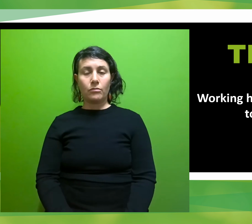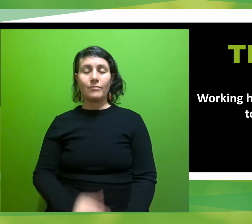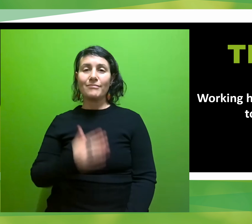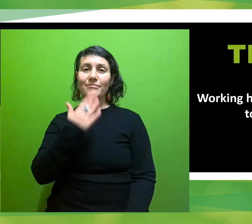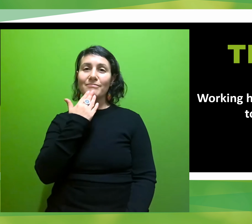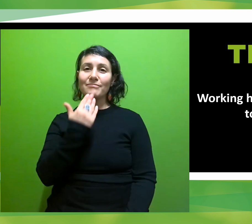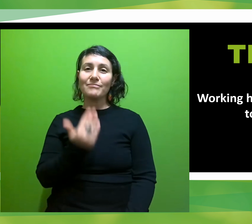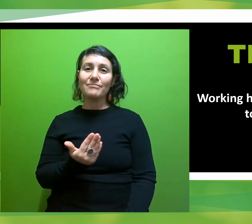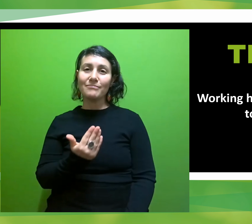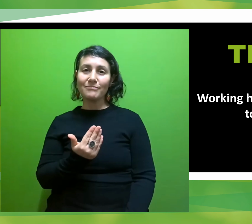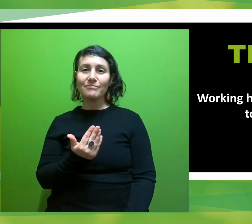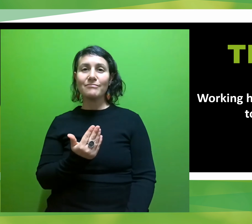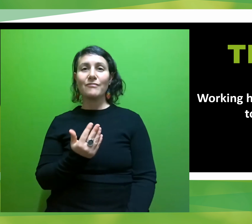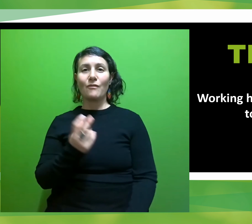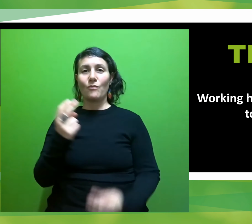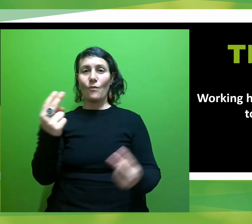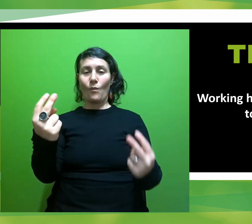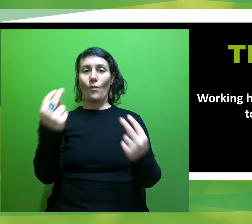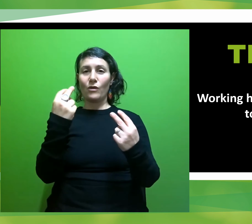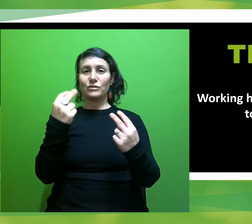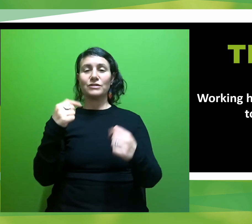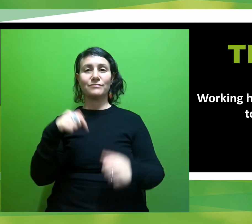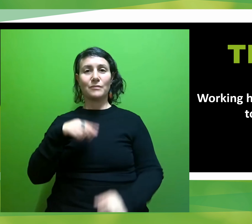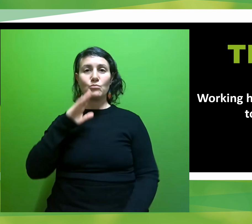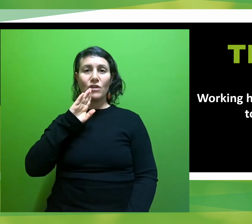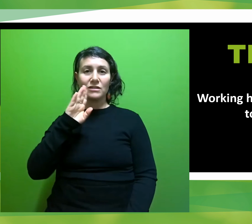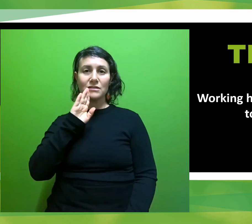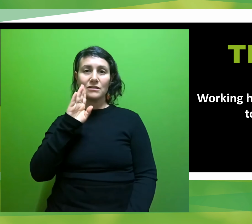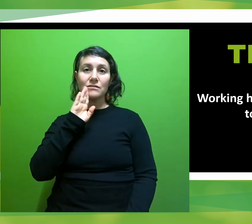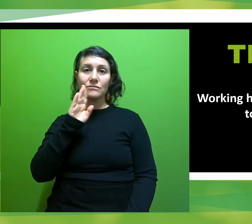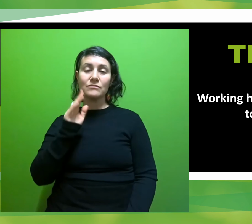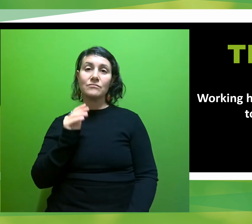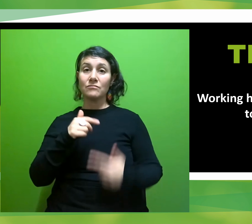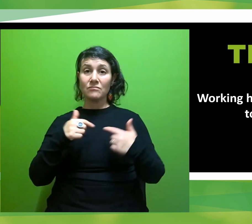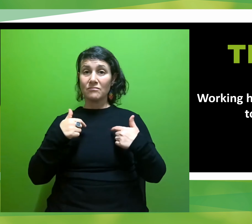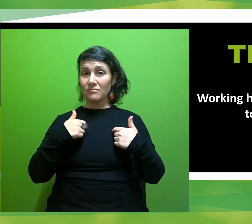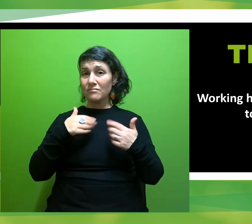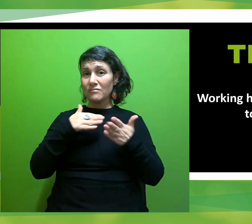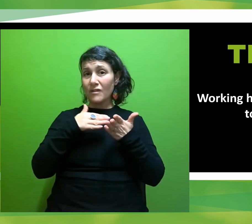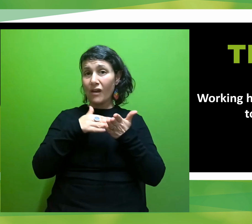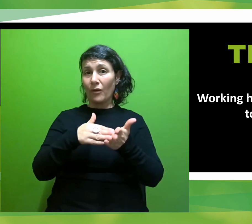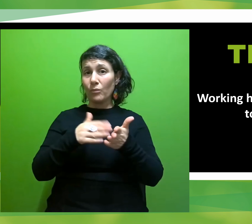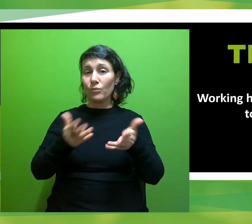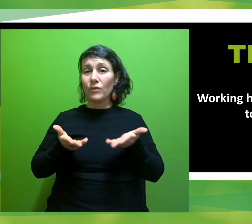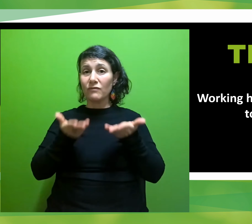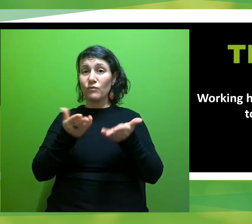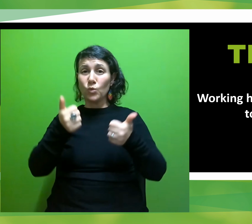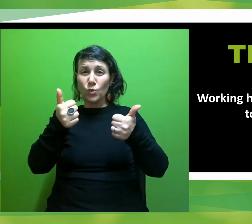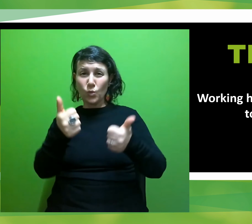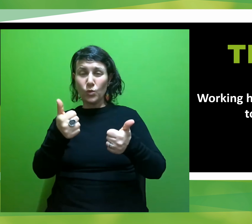Thank you for watching this presentation. We hope that we have given you some good